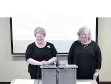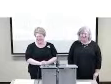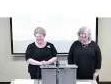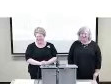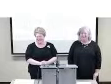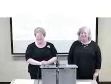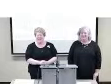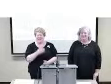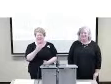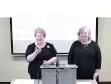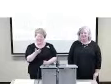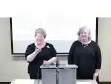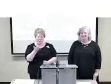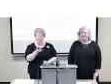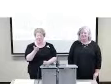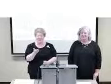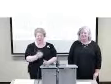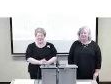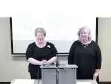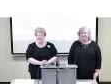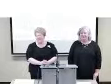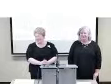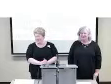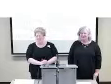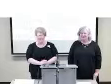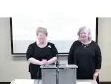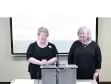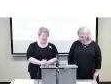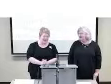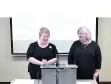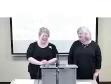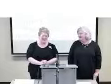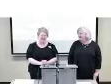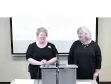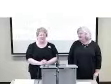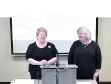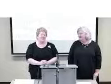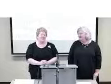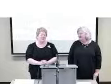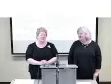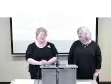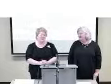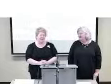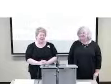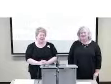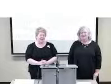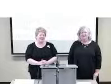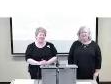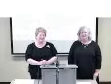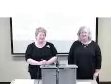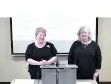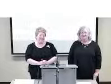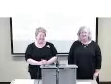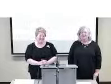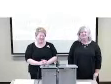set goals again where you are in your home wherever you're located right now would you tell somebody of